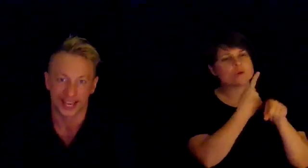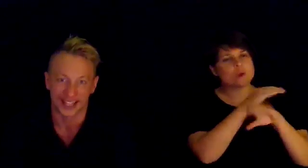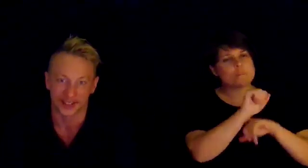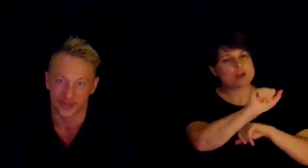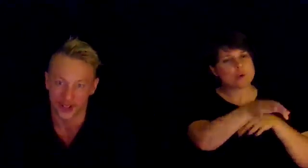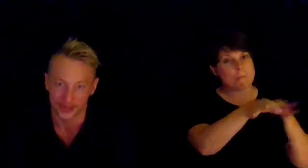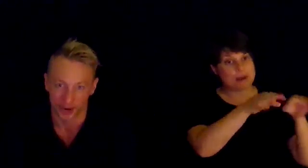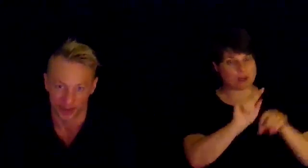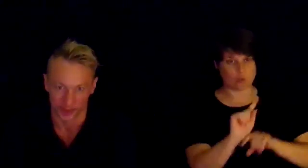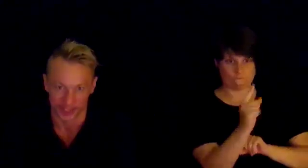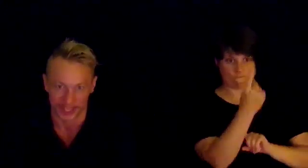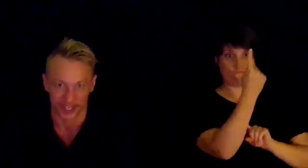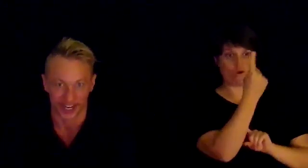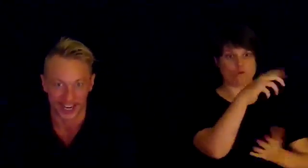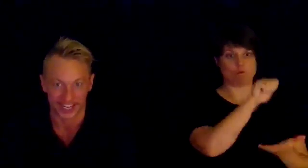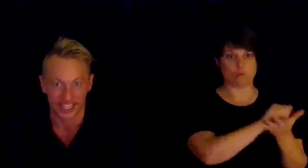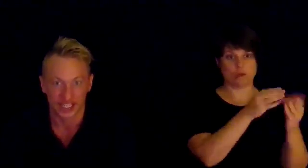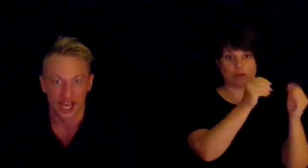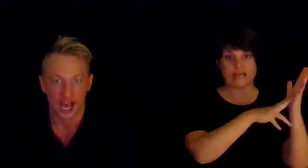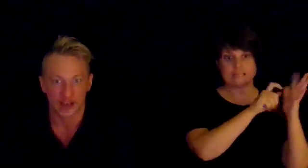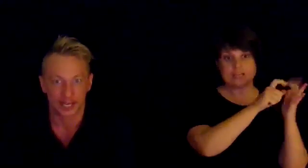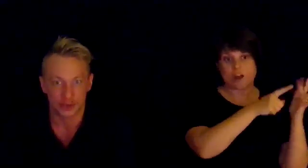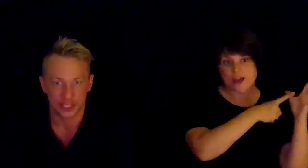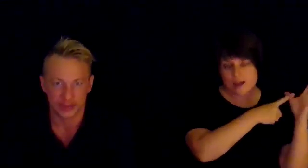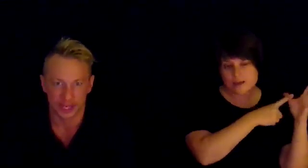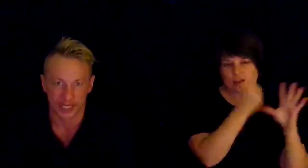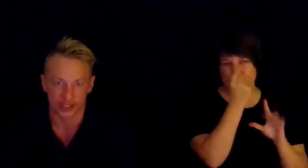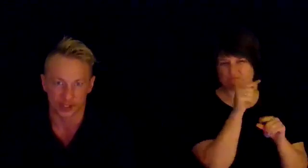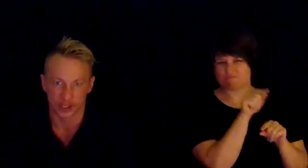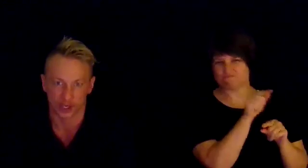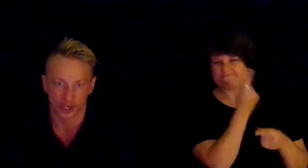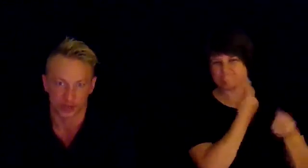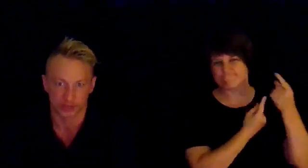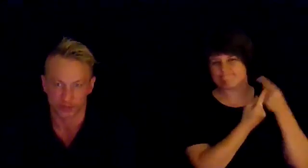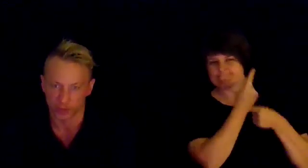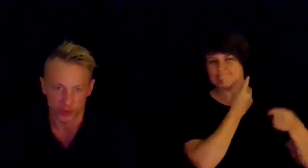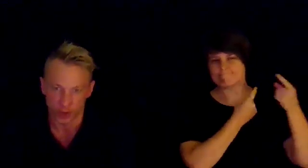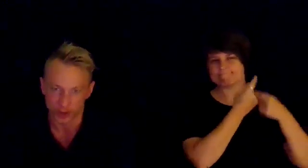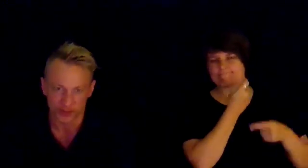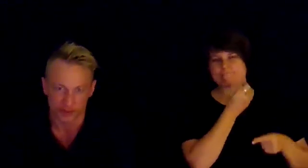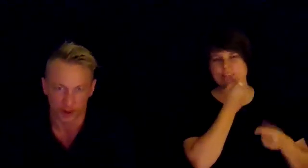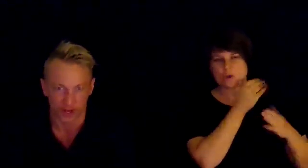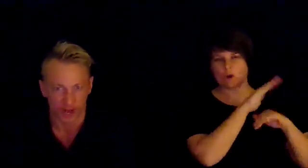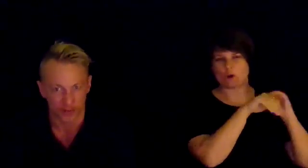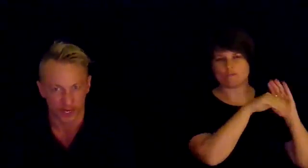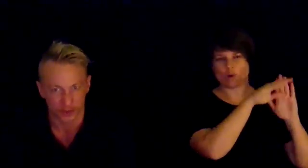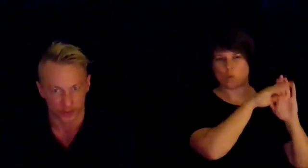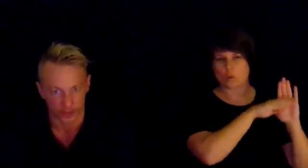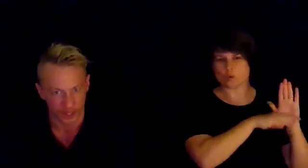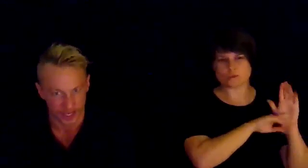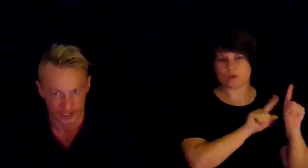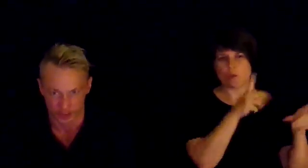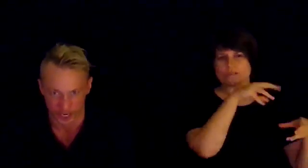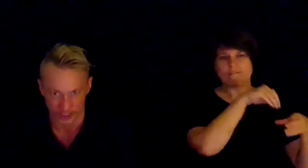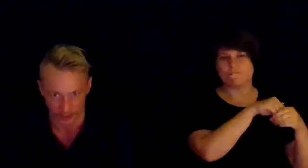your plan, your first appointment with the NDIA. Can you explain the rules? What was involved halfway through?